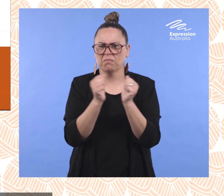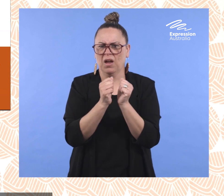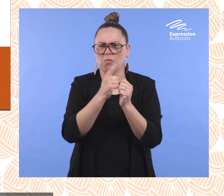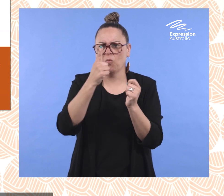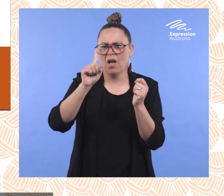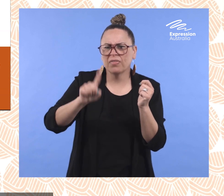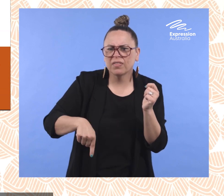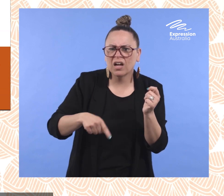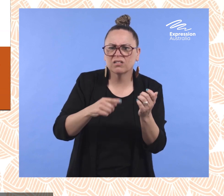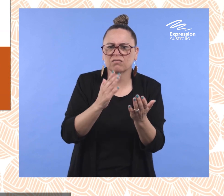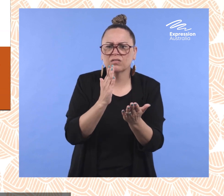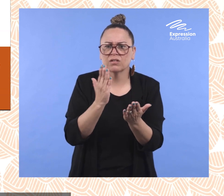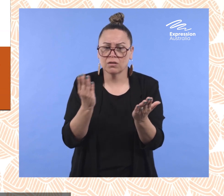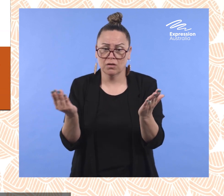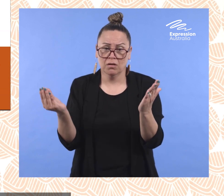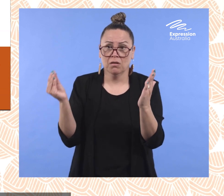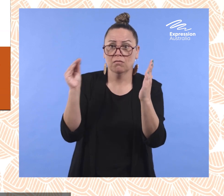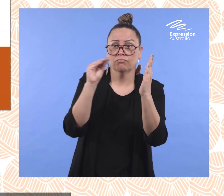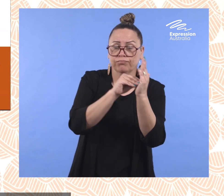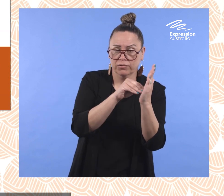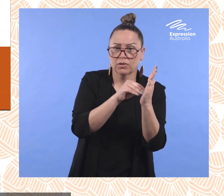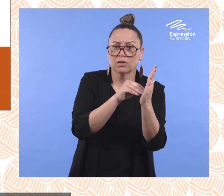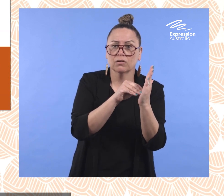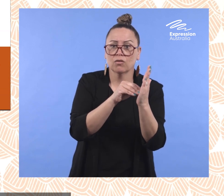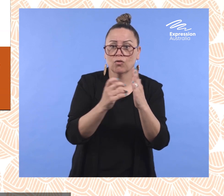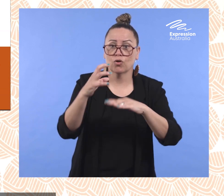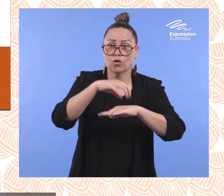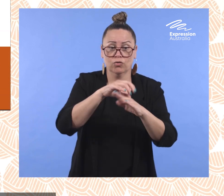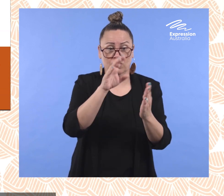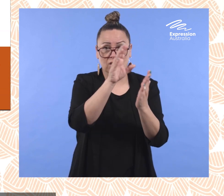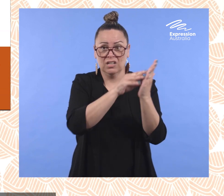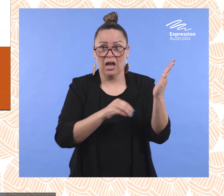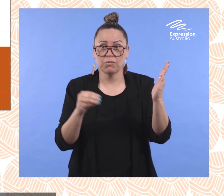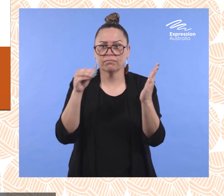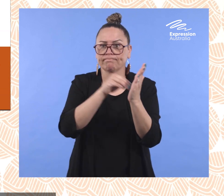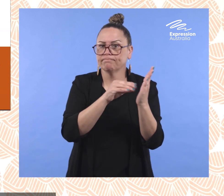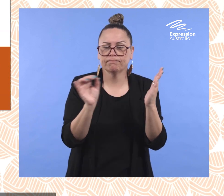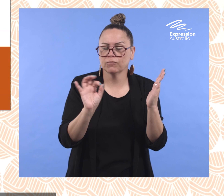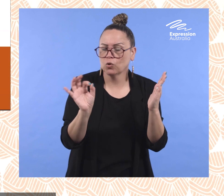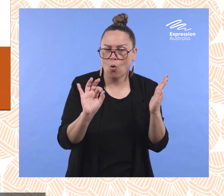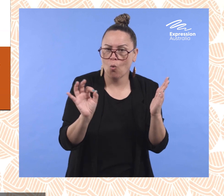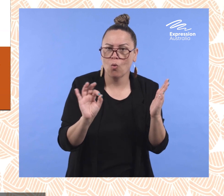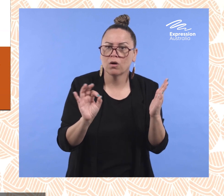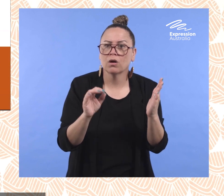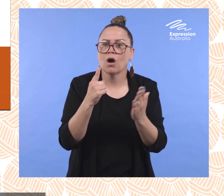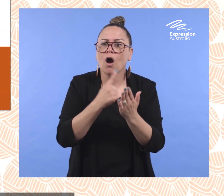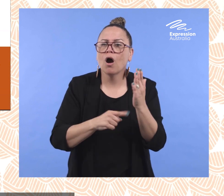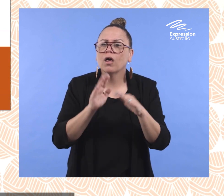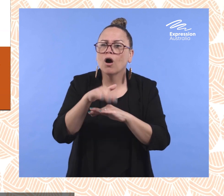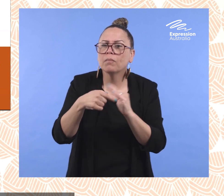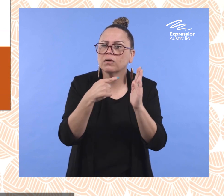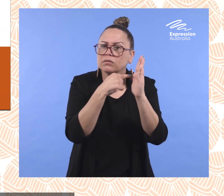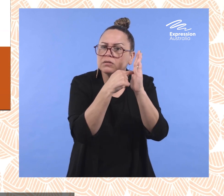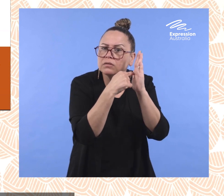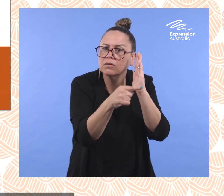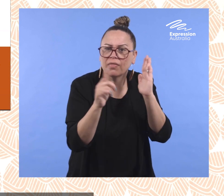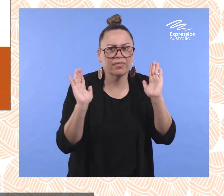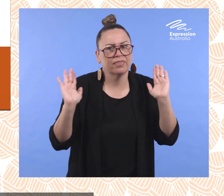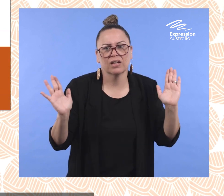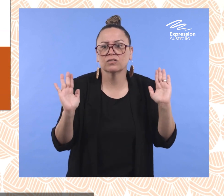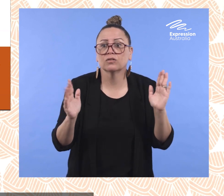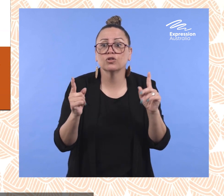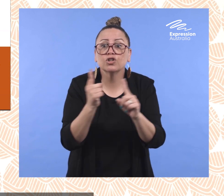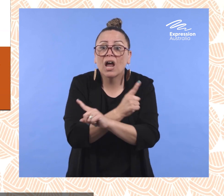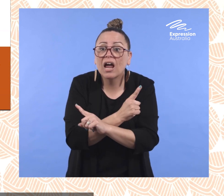Uluru Statement into the Constitution. It's about inserting 92 words, which we've read out. It's nothing to do with the date of Australia Day